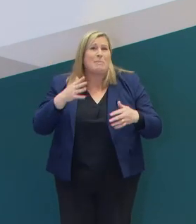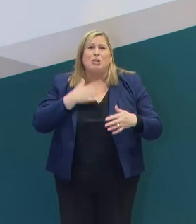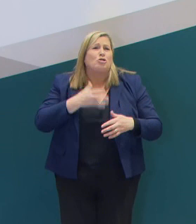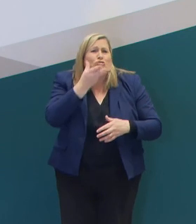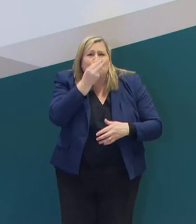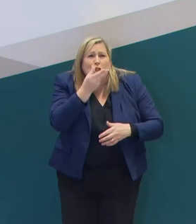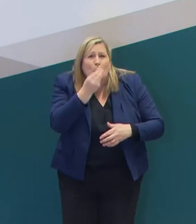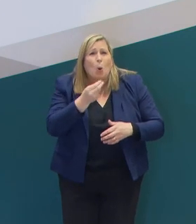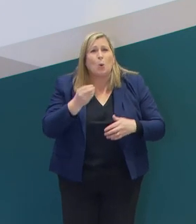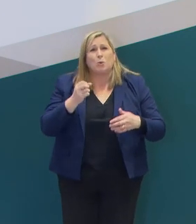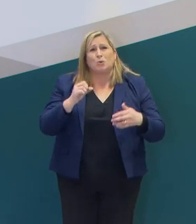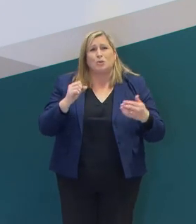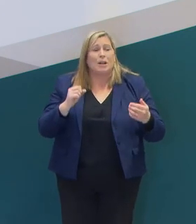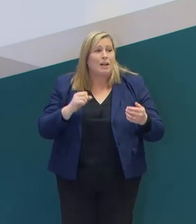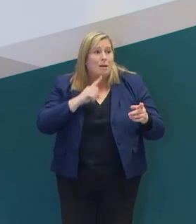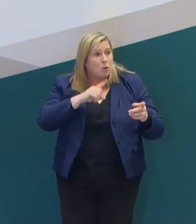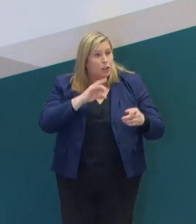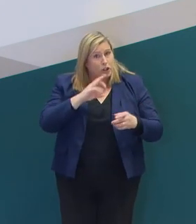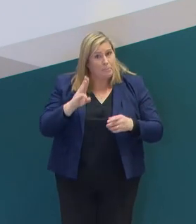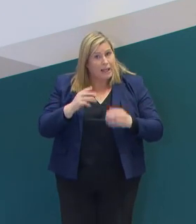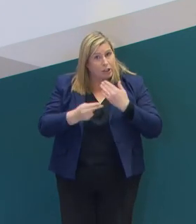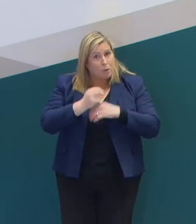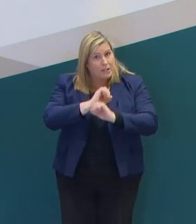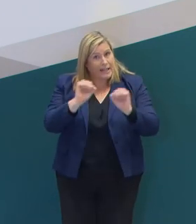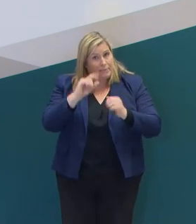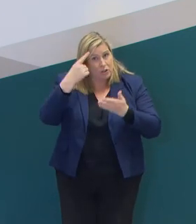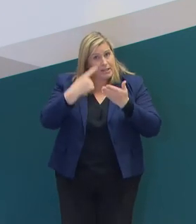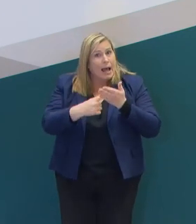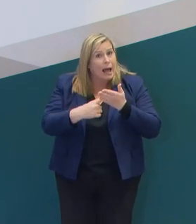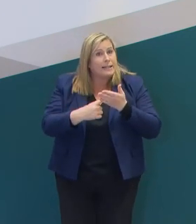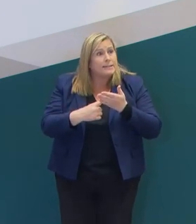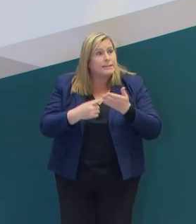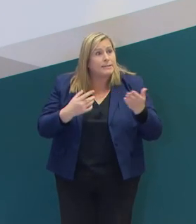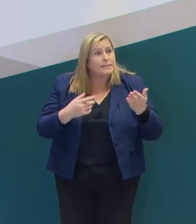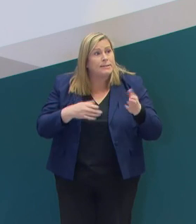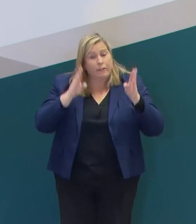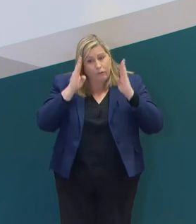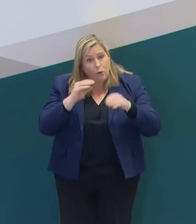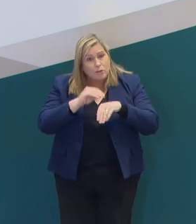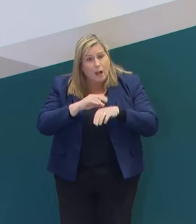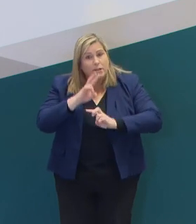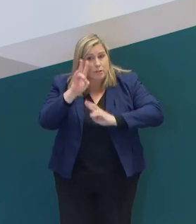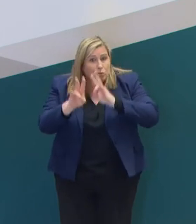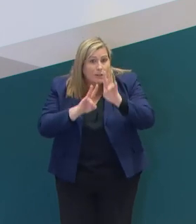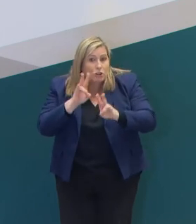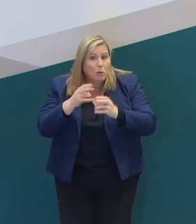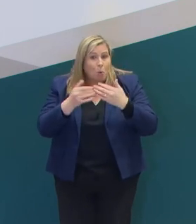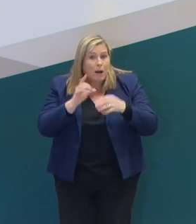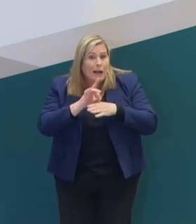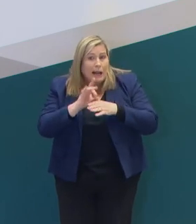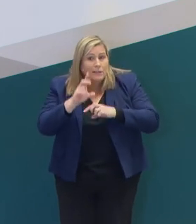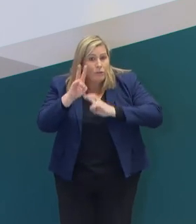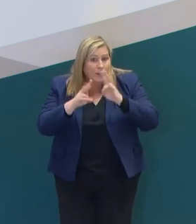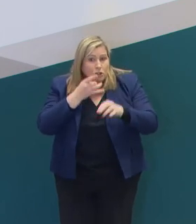nature. So that'd be a role for GPs, though, wouldn't it? That GPs would take a particular focus on the algorithms and follow them through. And they